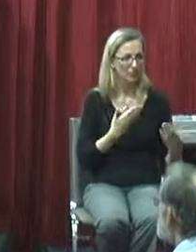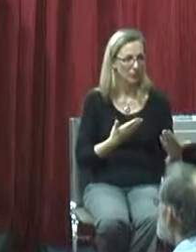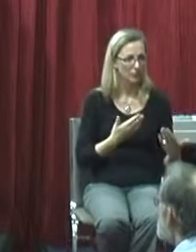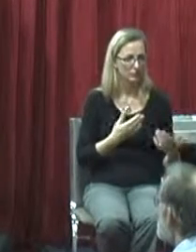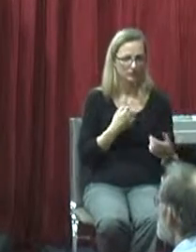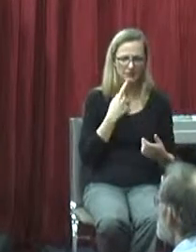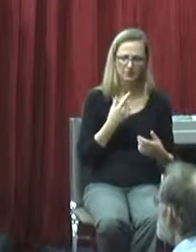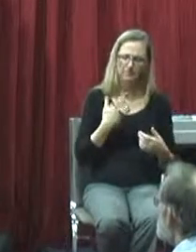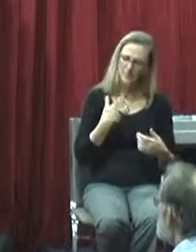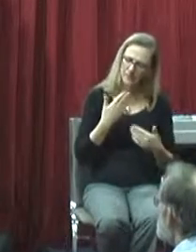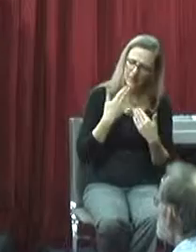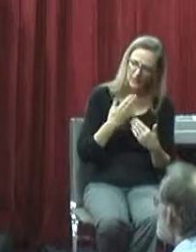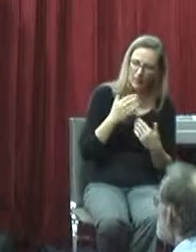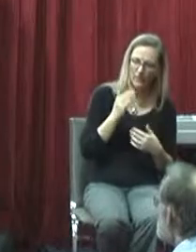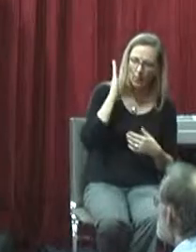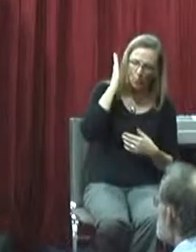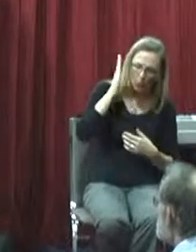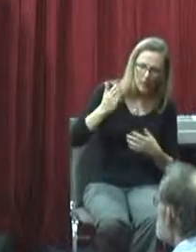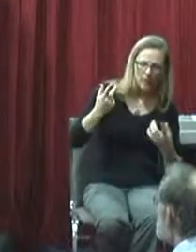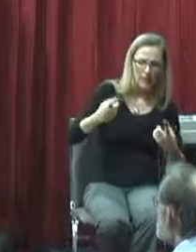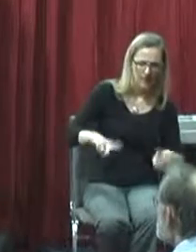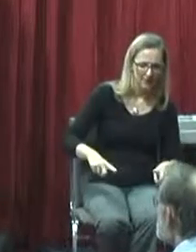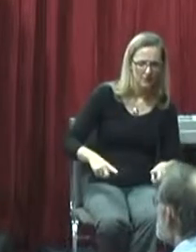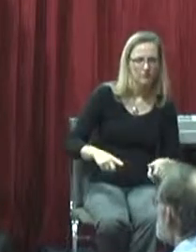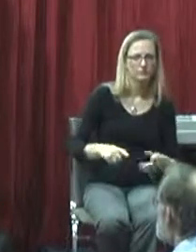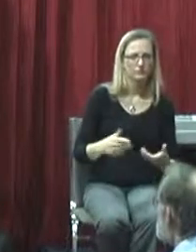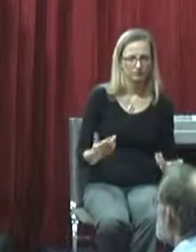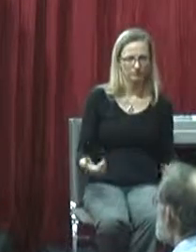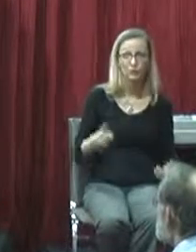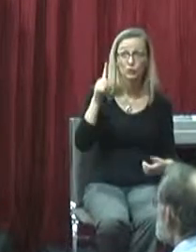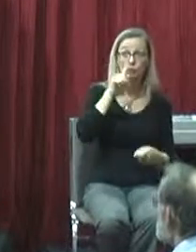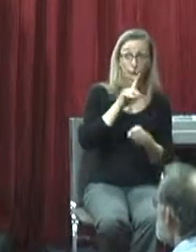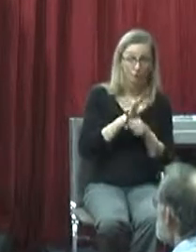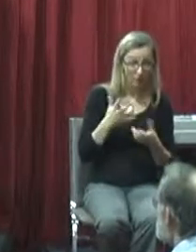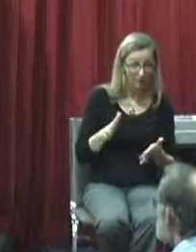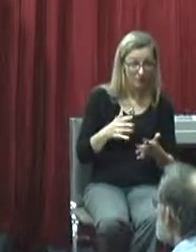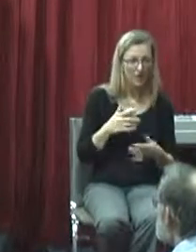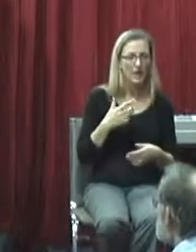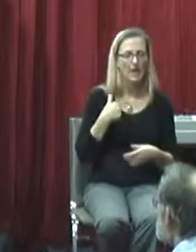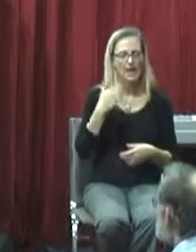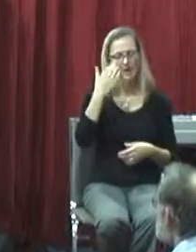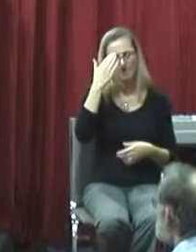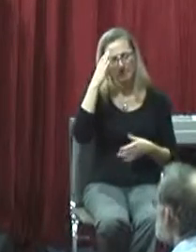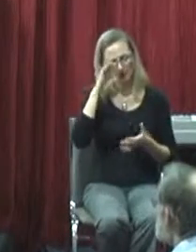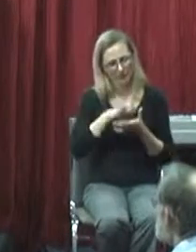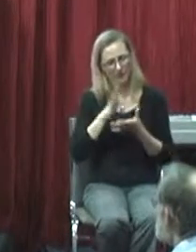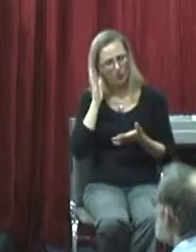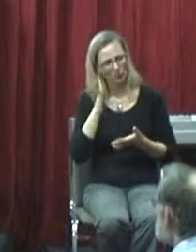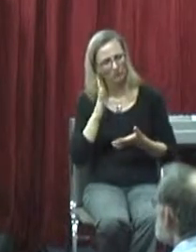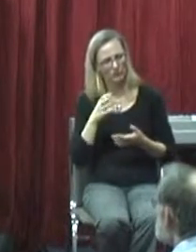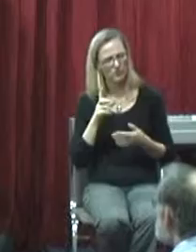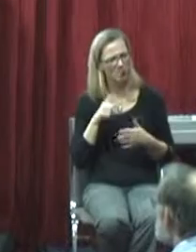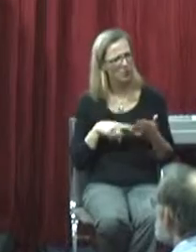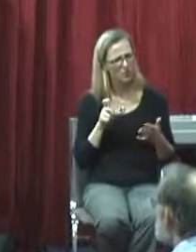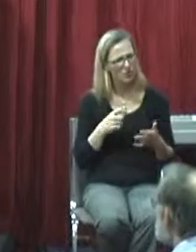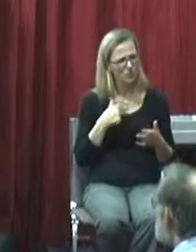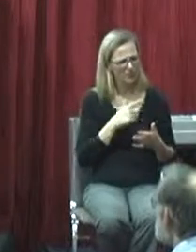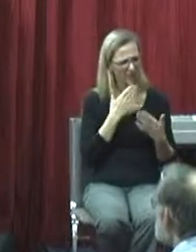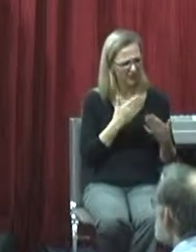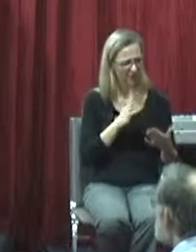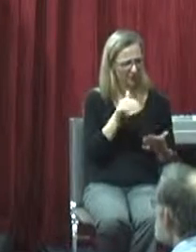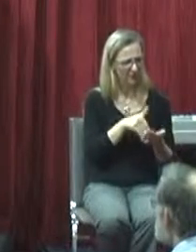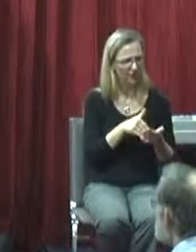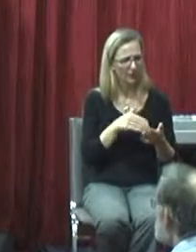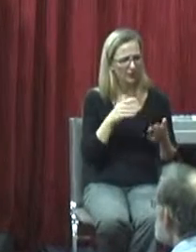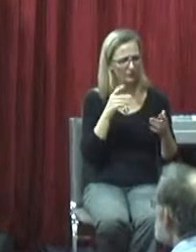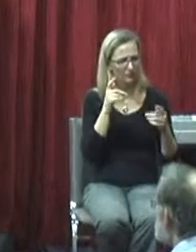going to happen. You've promised it, and it is going to happen. So what should we be thankful for in the midst of trials? And I addressed this a little bit last